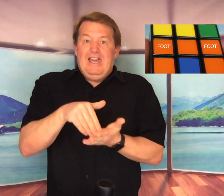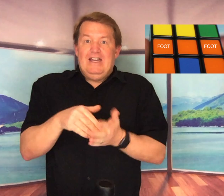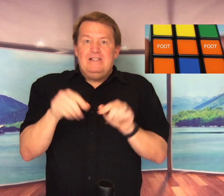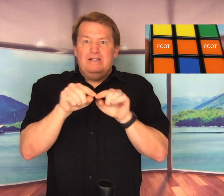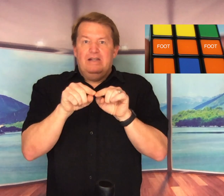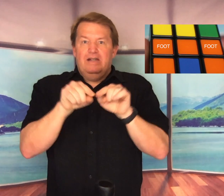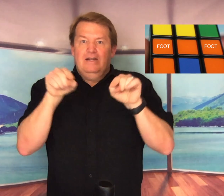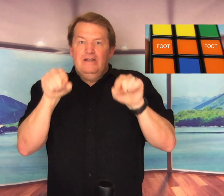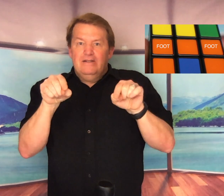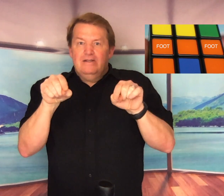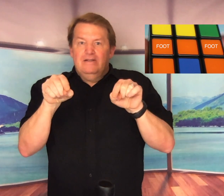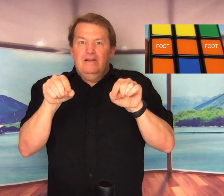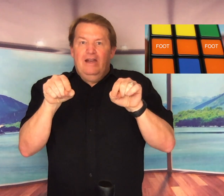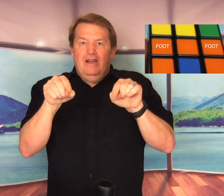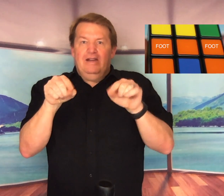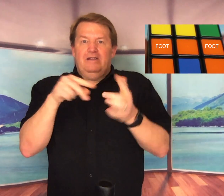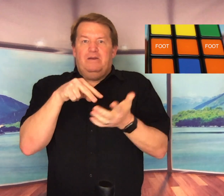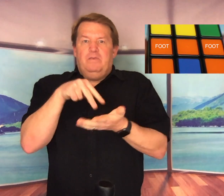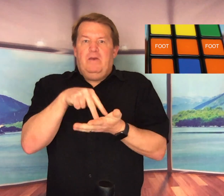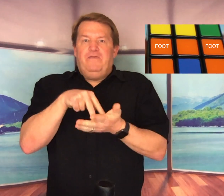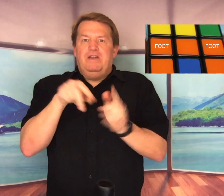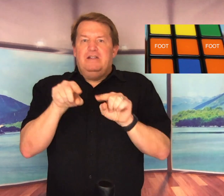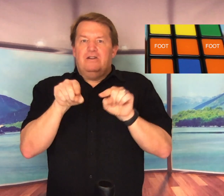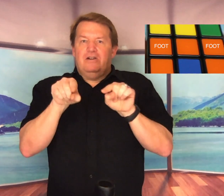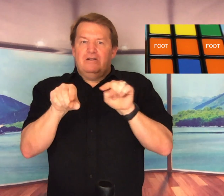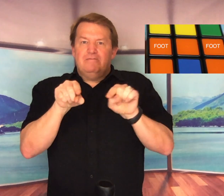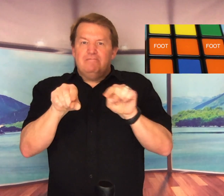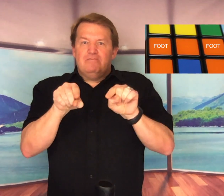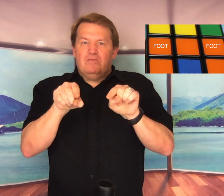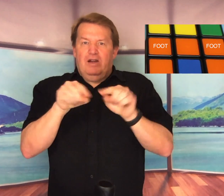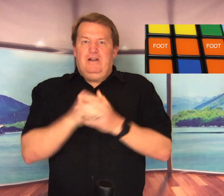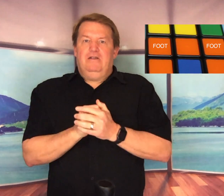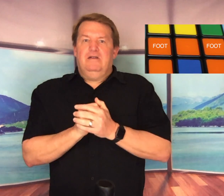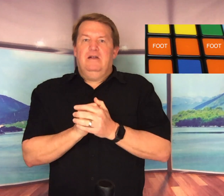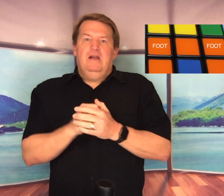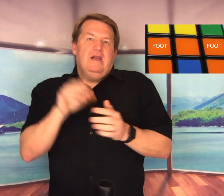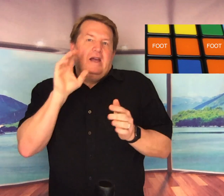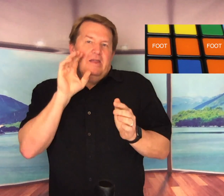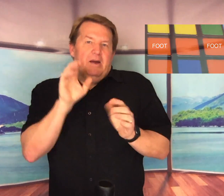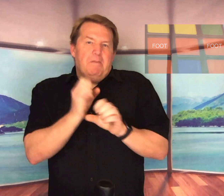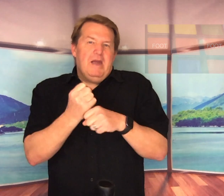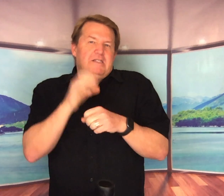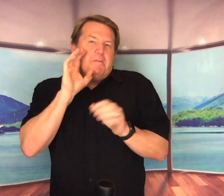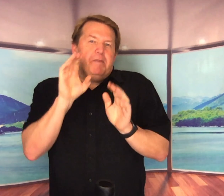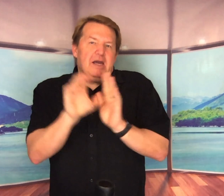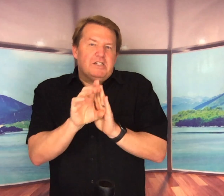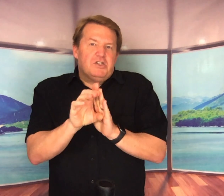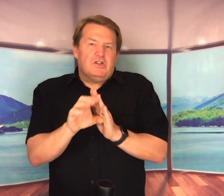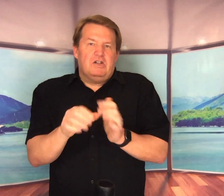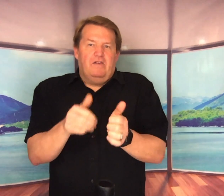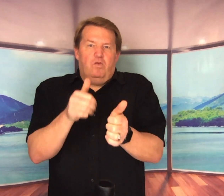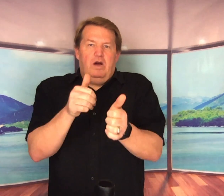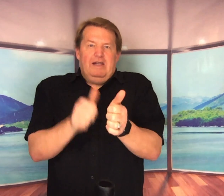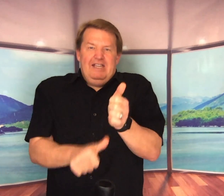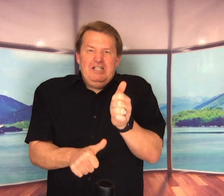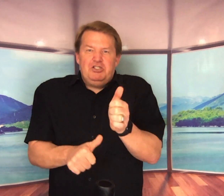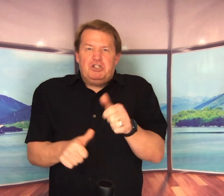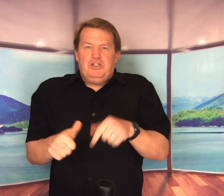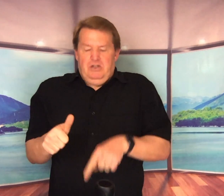again and my feet are right here. And that makes a picture of what each